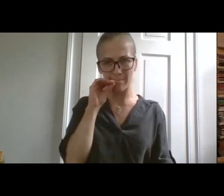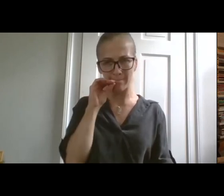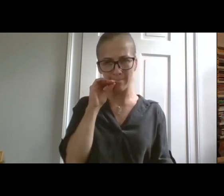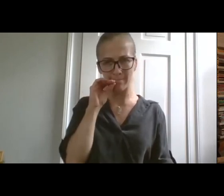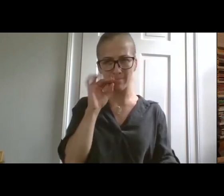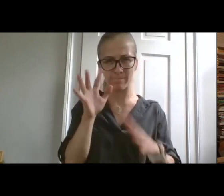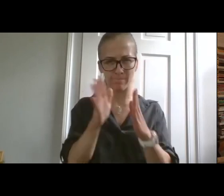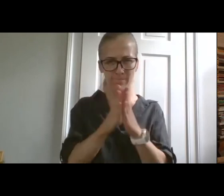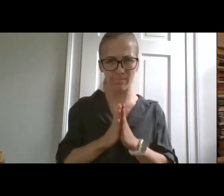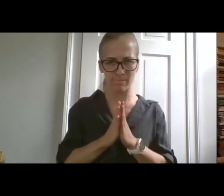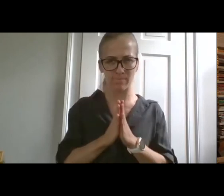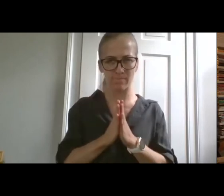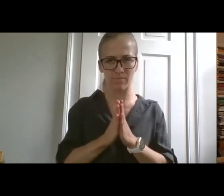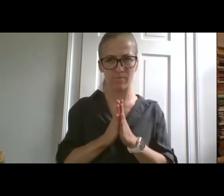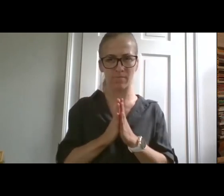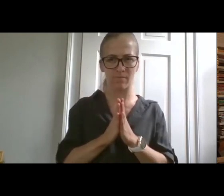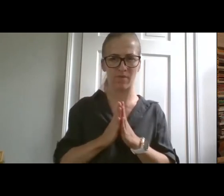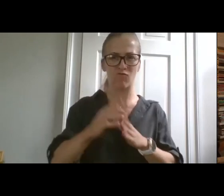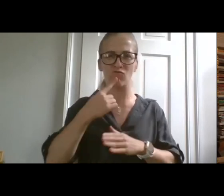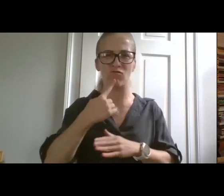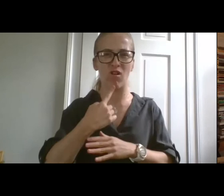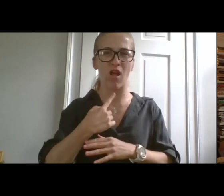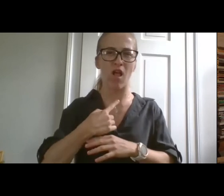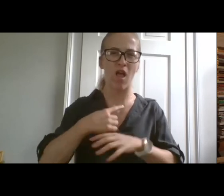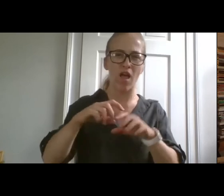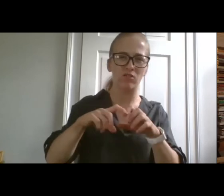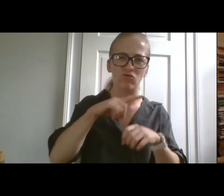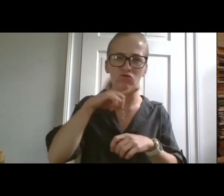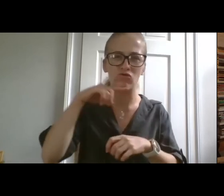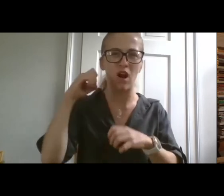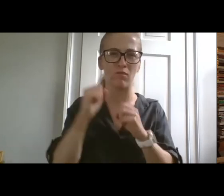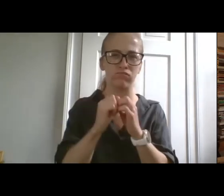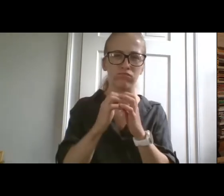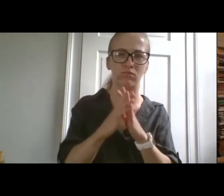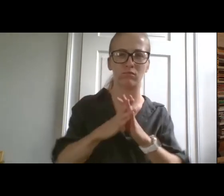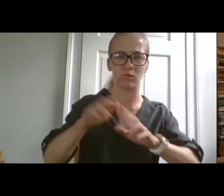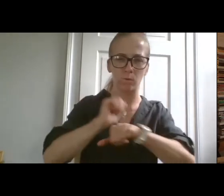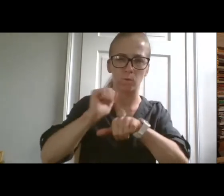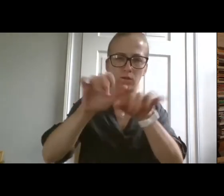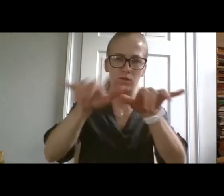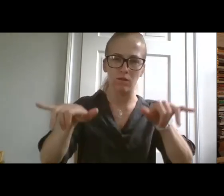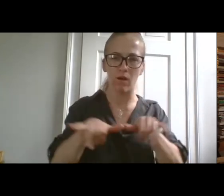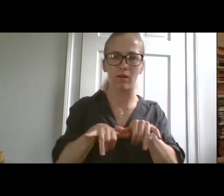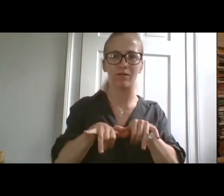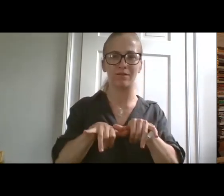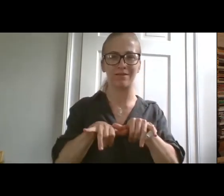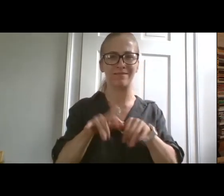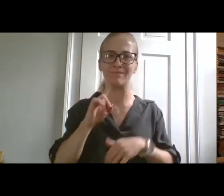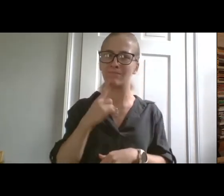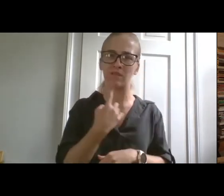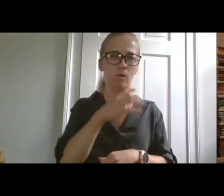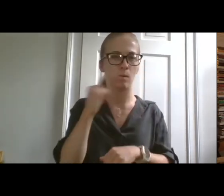folded hands, which are cracked and red from digging up the yard for a sprinkler system. He misses that old